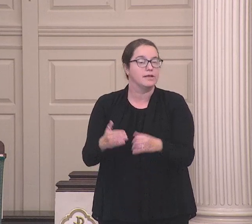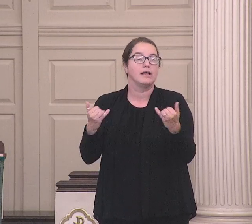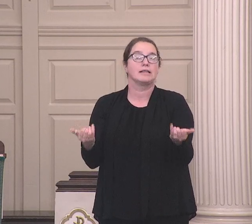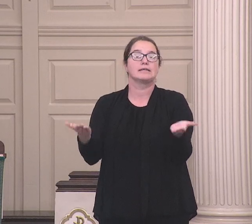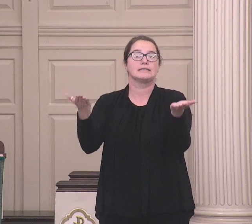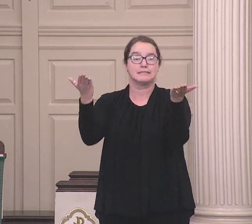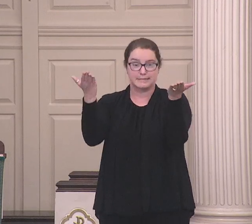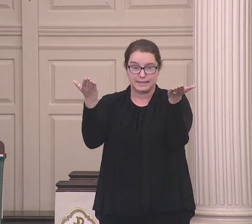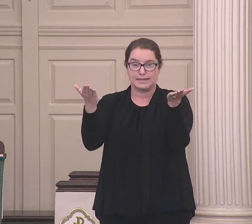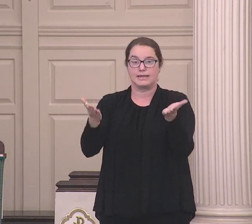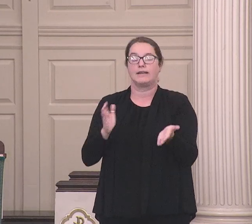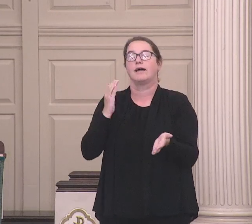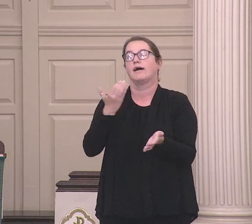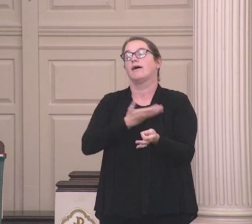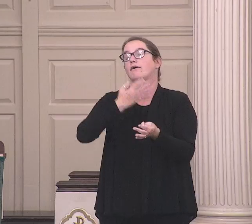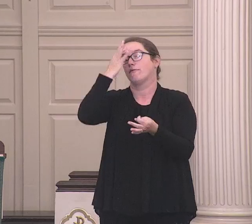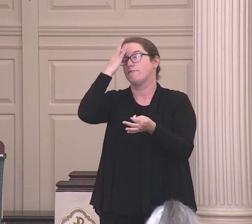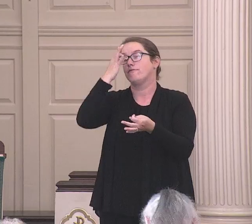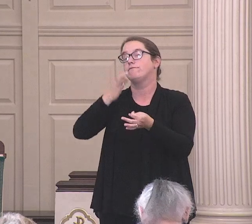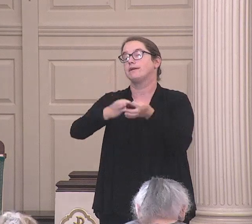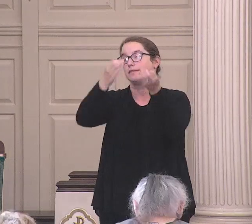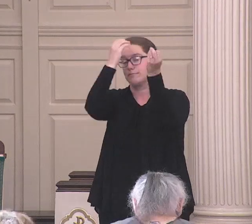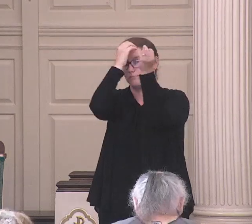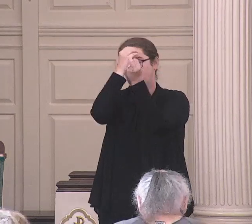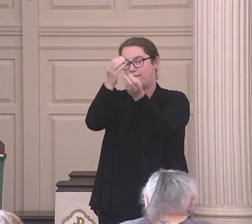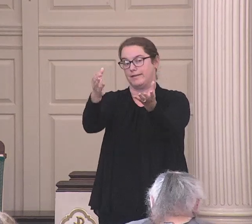Stand and we profess our faith.